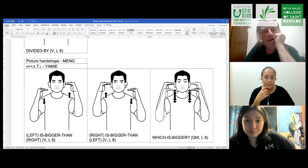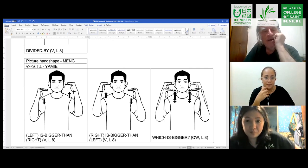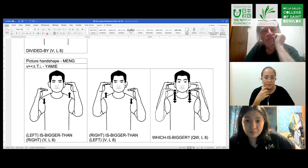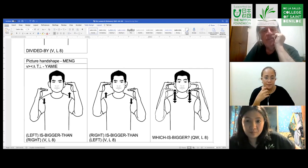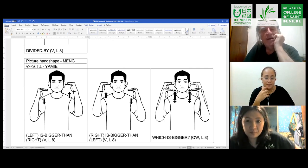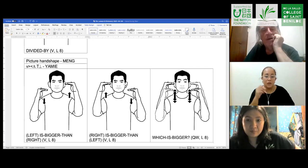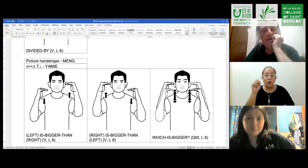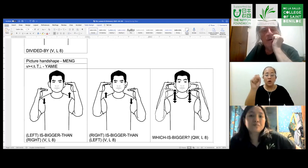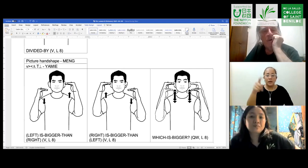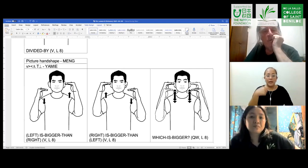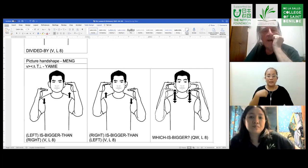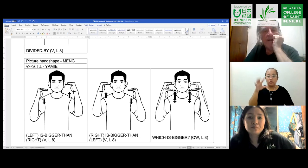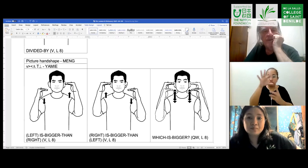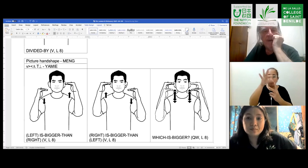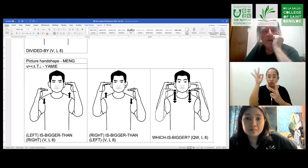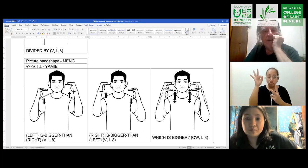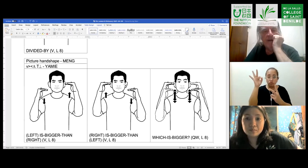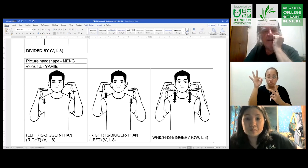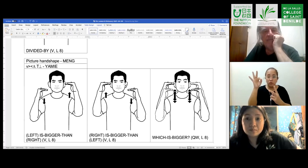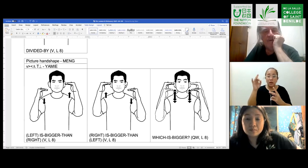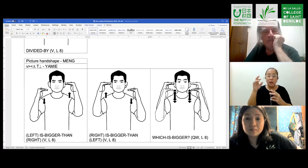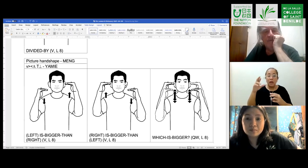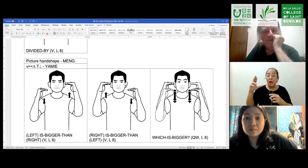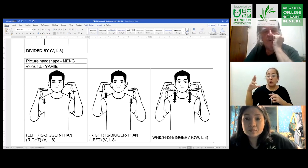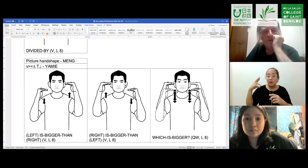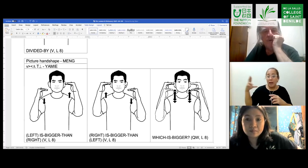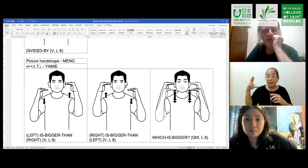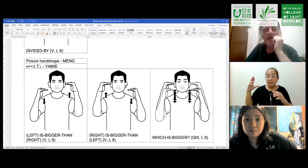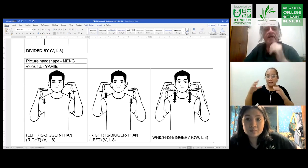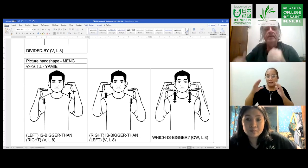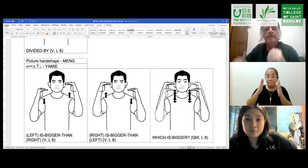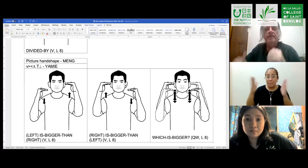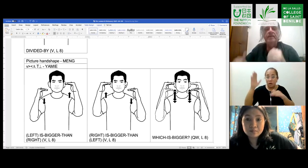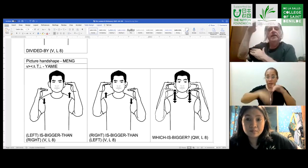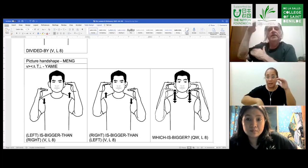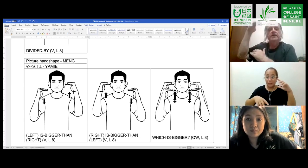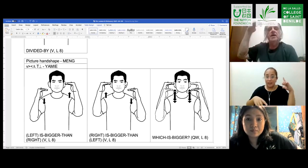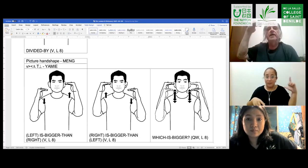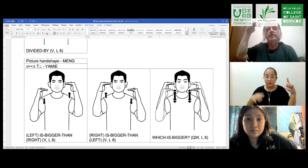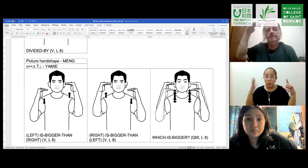Okay, pick right is bigger than left first because the right hand is higher.